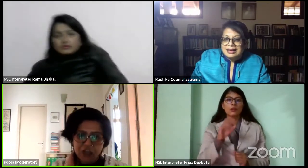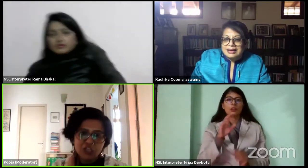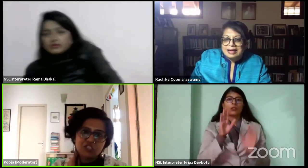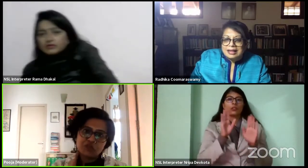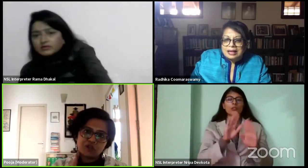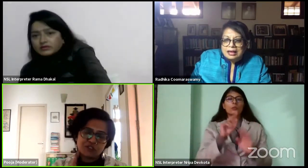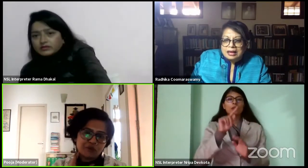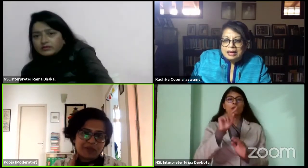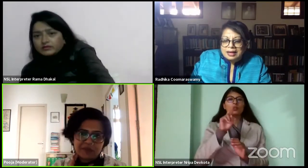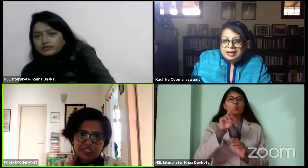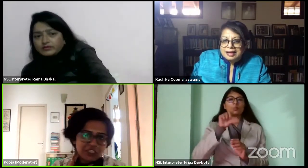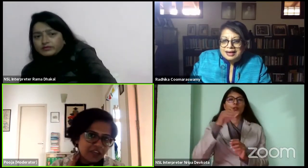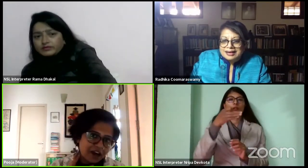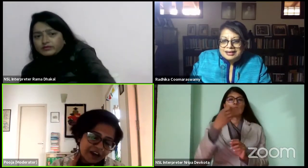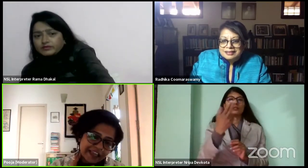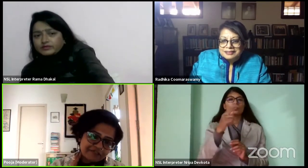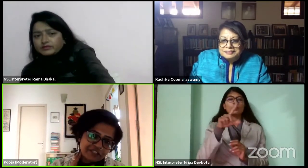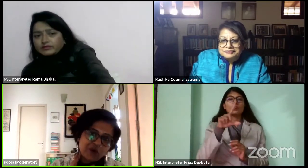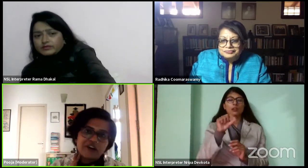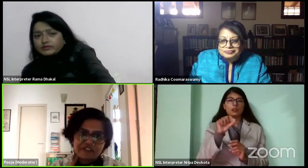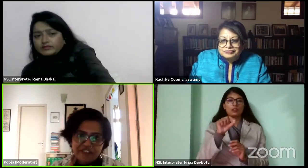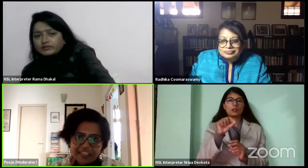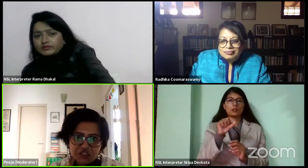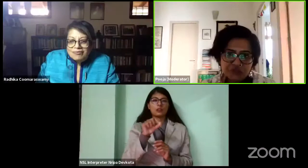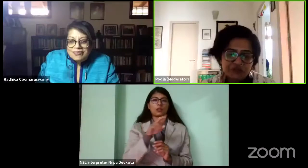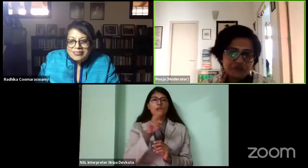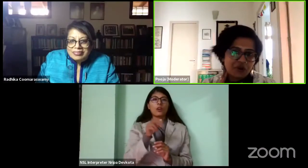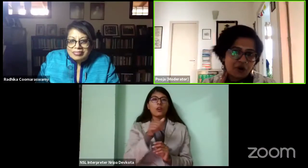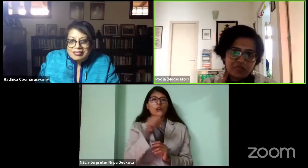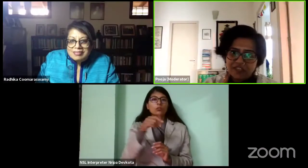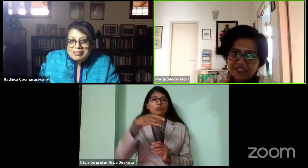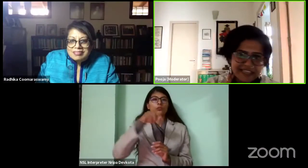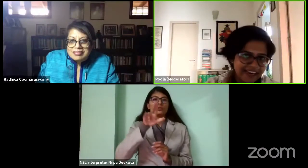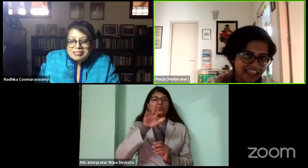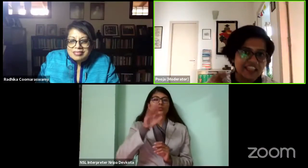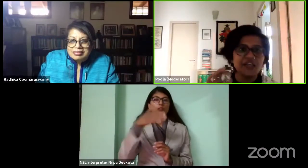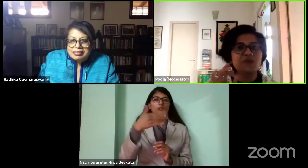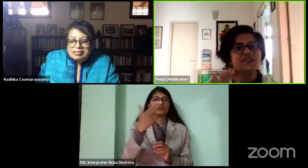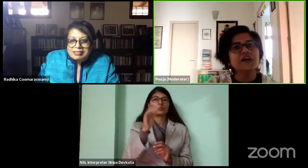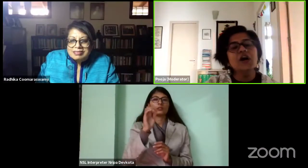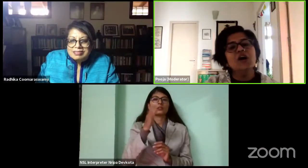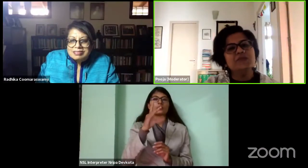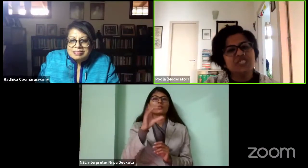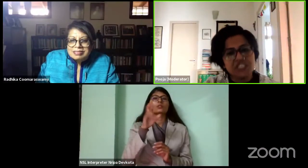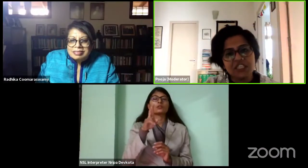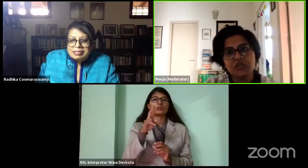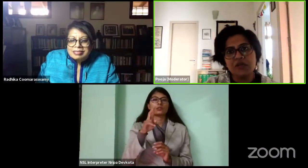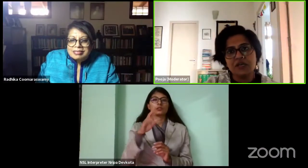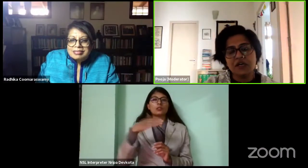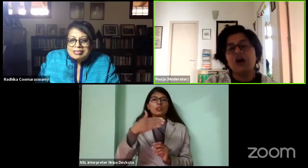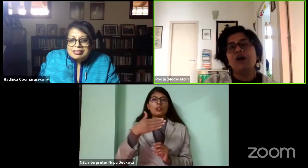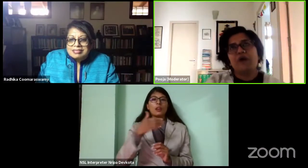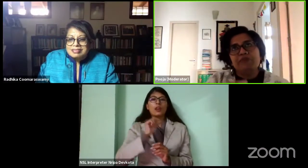Philister to also maybe give your reflections on this. And I think there was a particular,